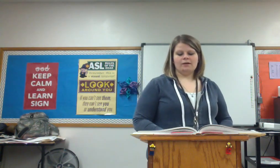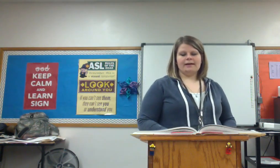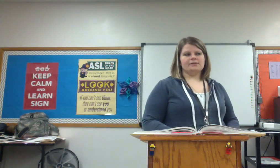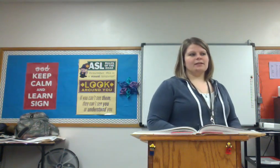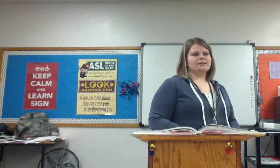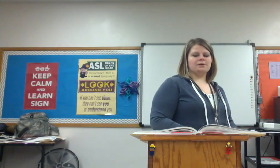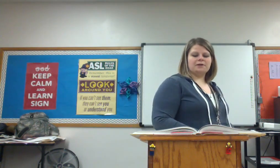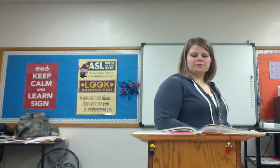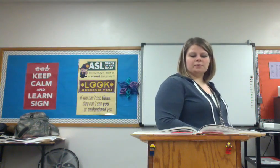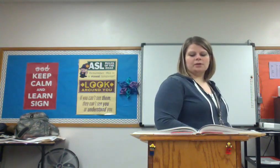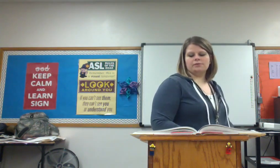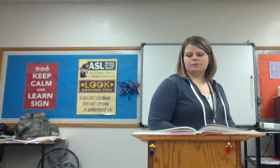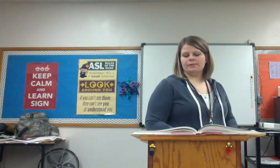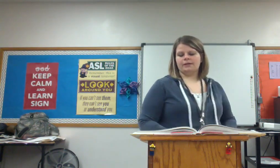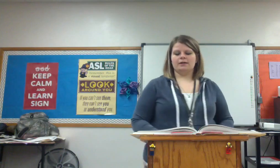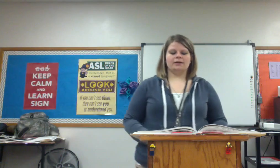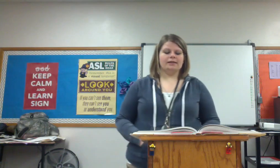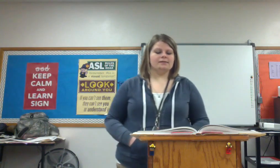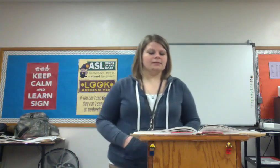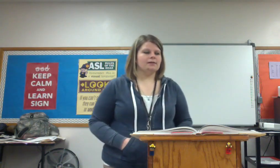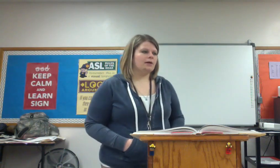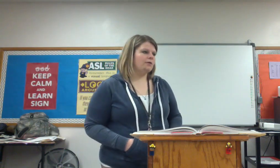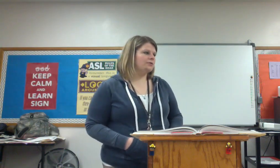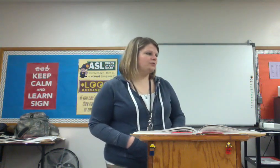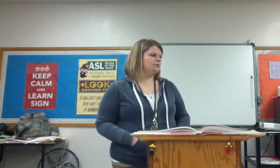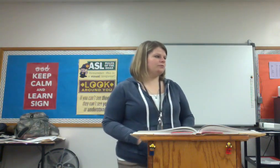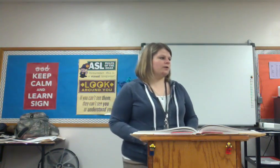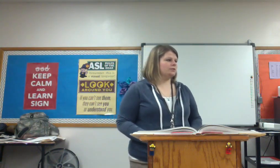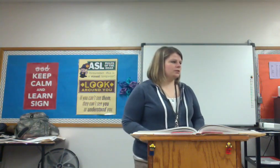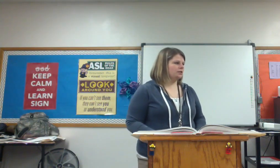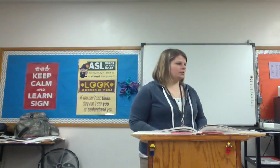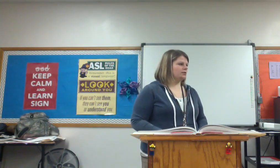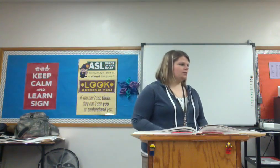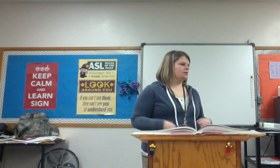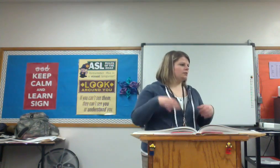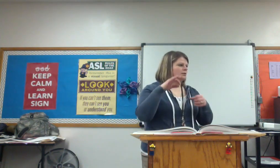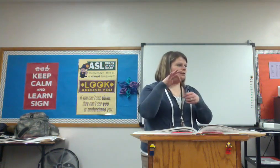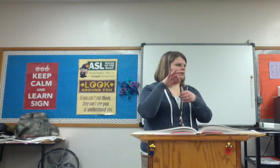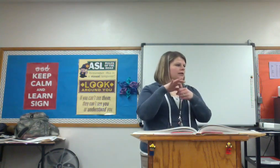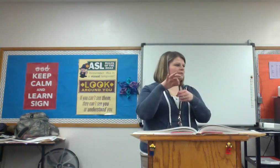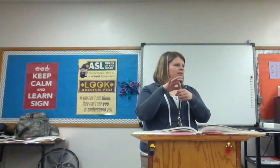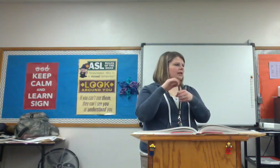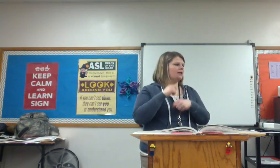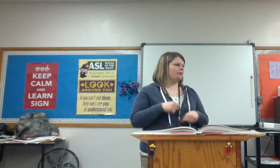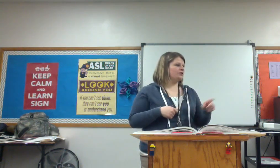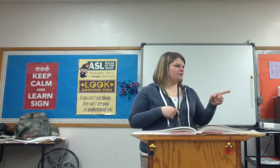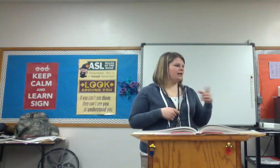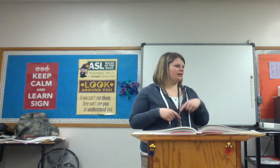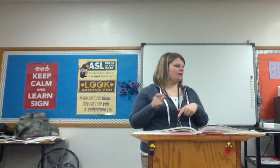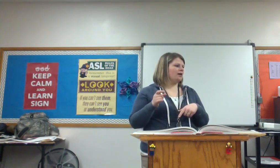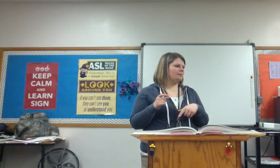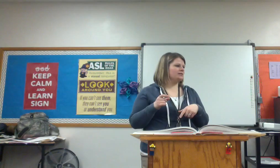Okay, so let's go around the room here. Kinsey, how would you do voter? And I'm just gonna once you sign it, I'll copy sign